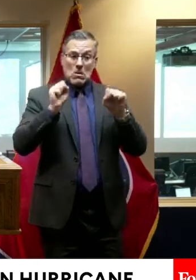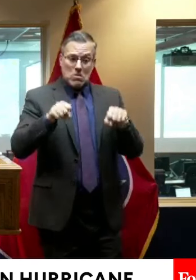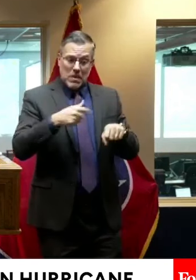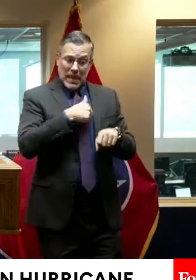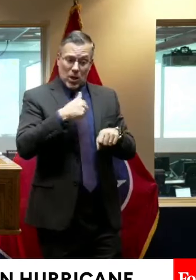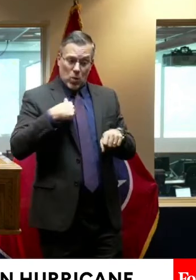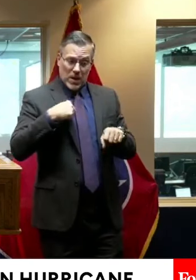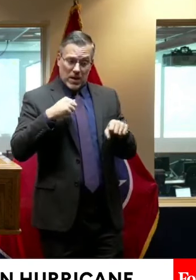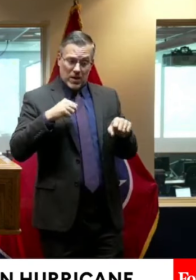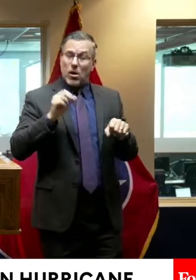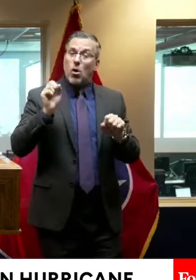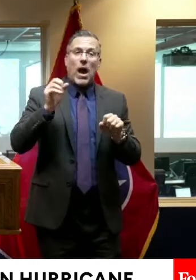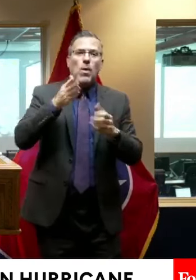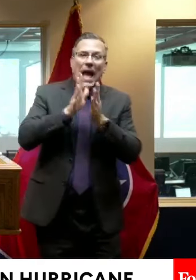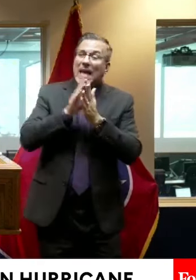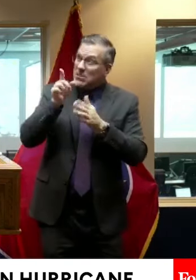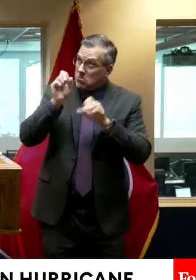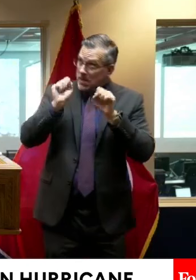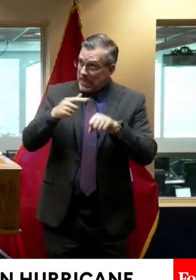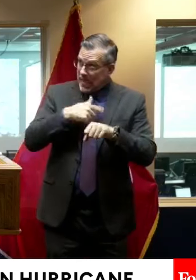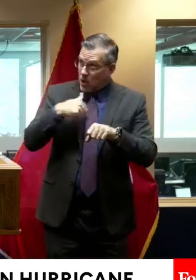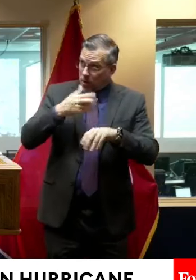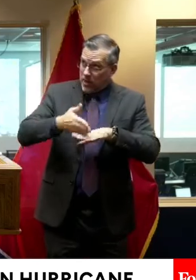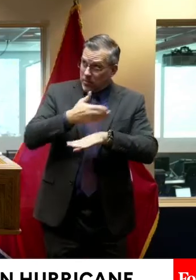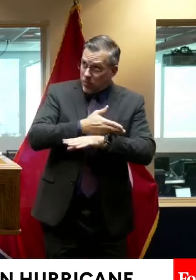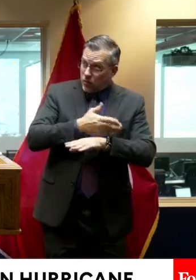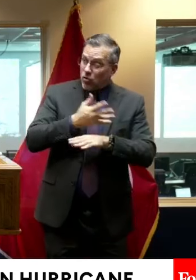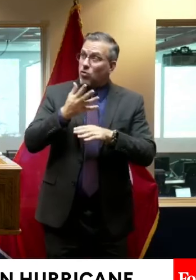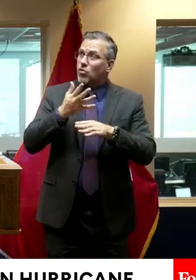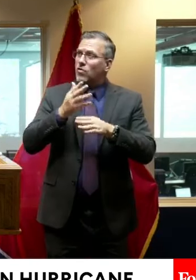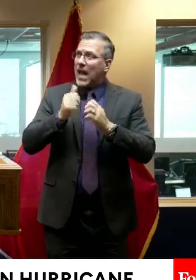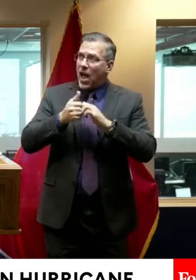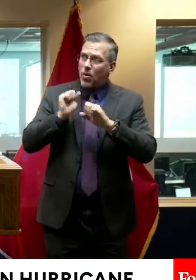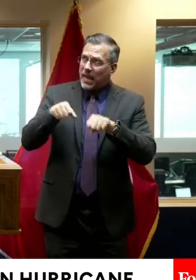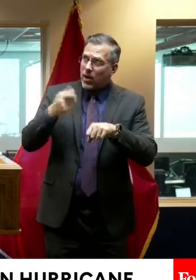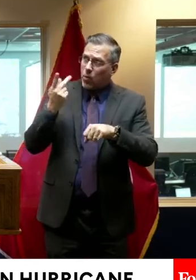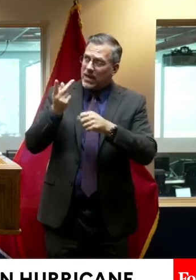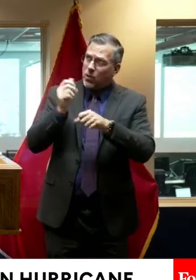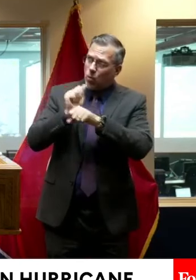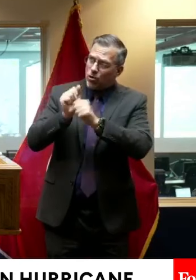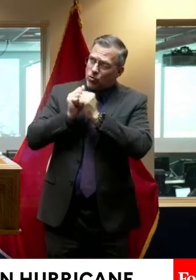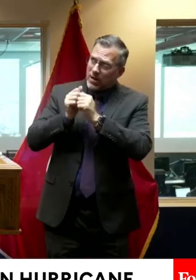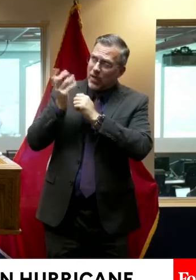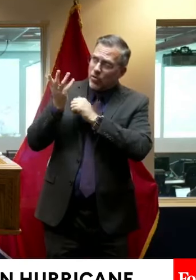need your help. We need to work together. And that's been our focus. So,